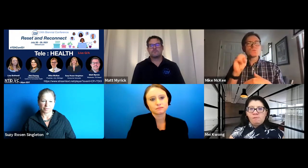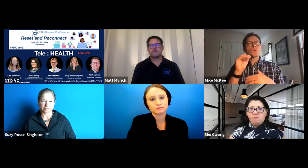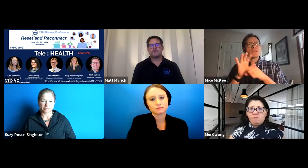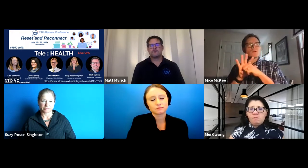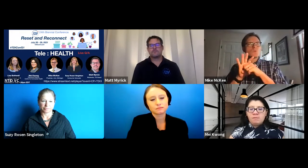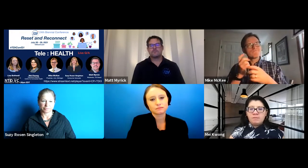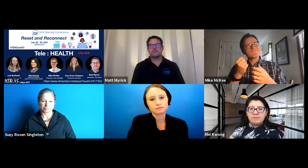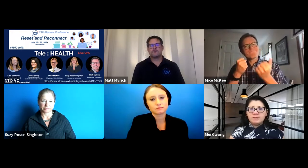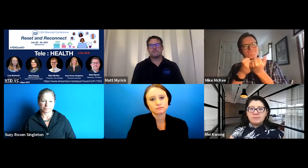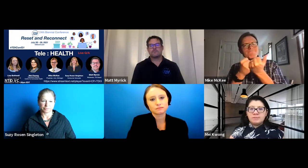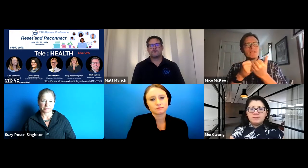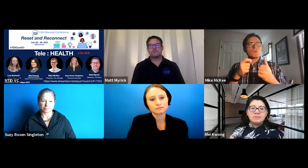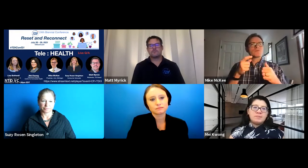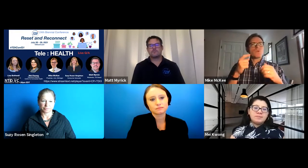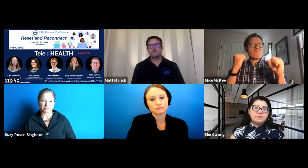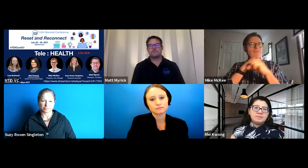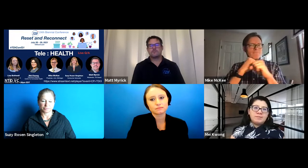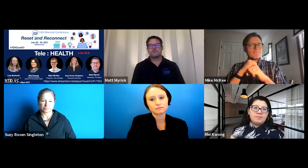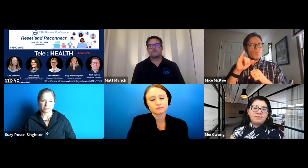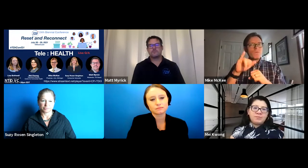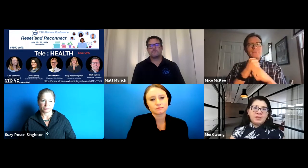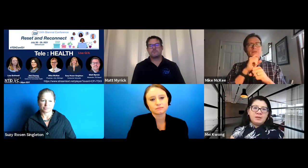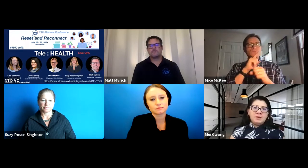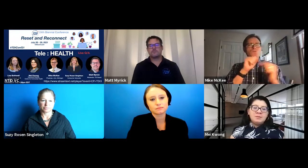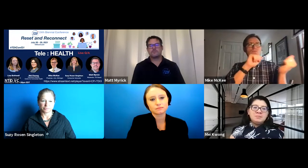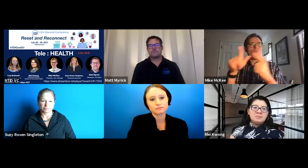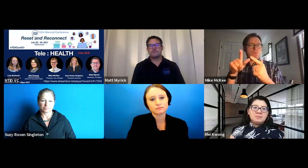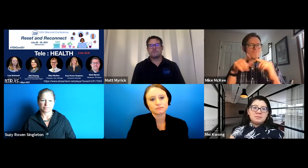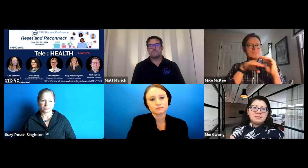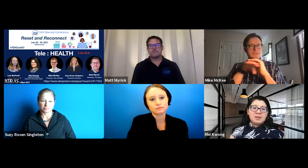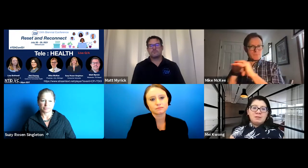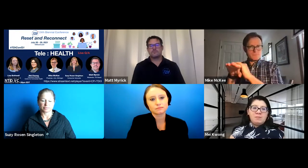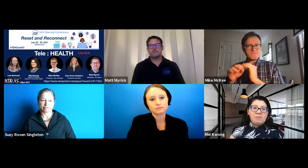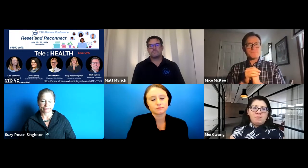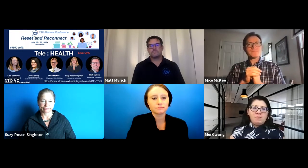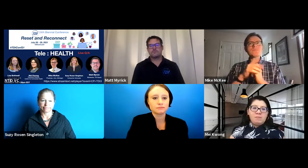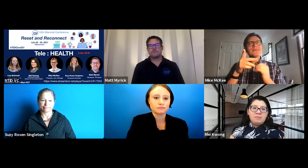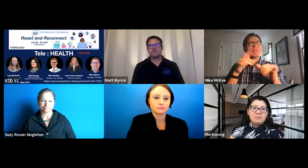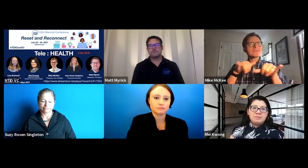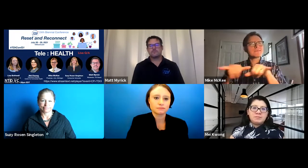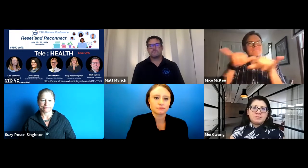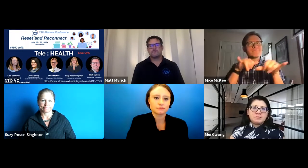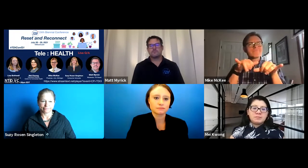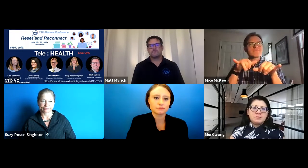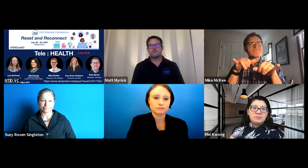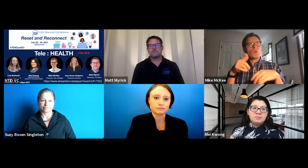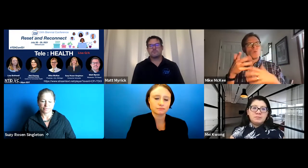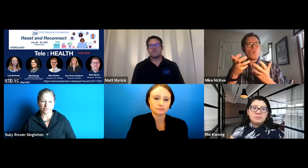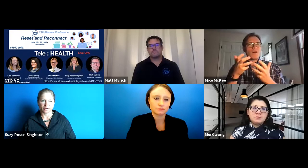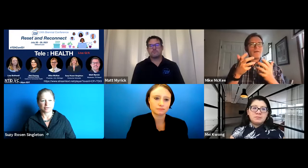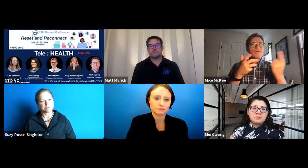the business world, but it's not available in certain sectors. So we want to advocate and fight for the having that accessibility available